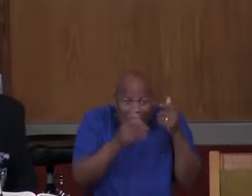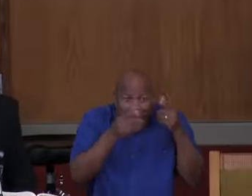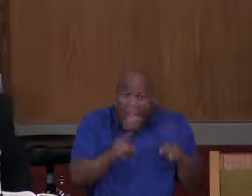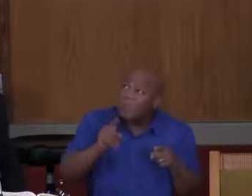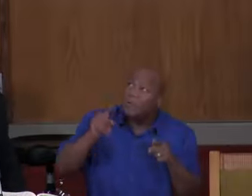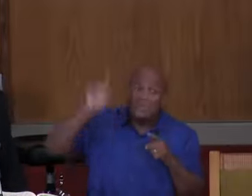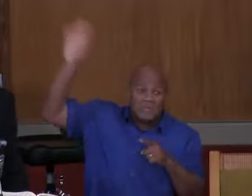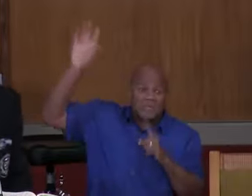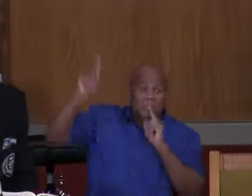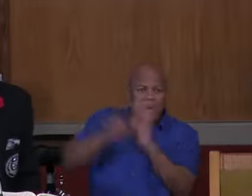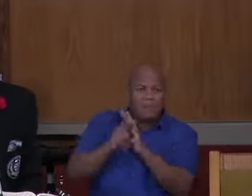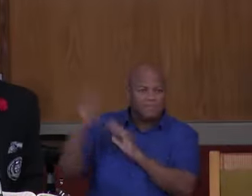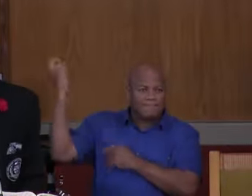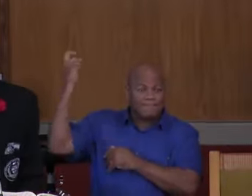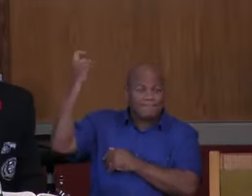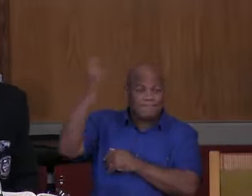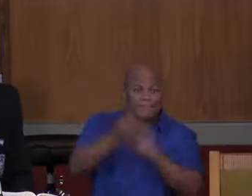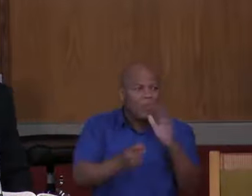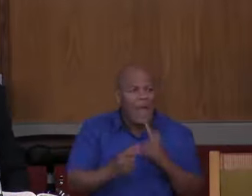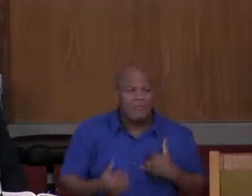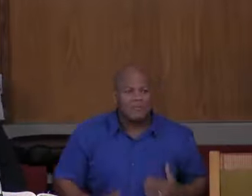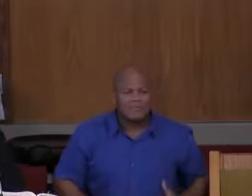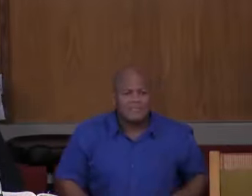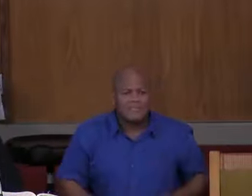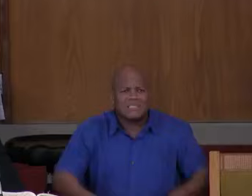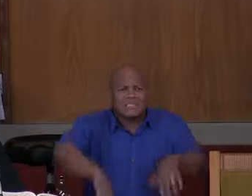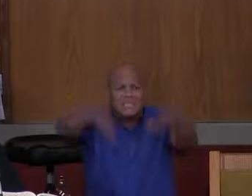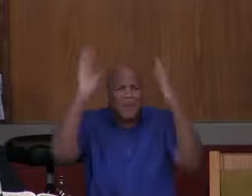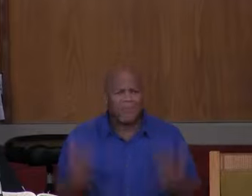life. Don't give up now.